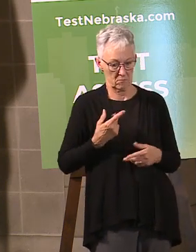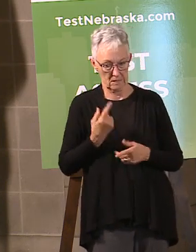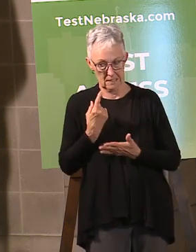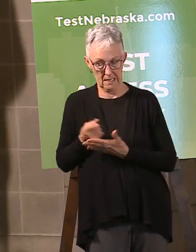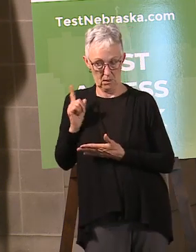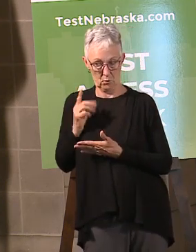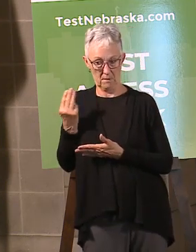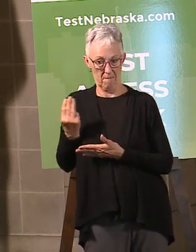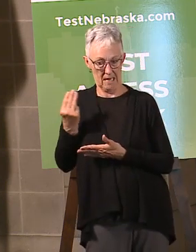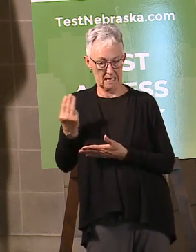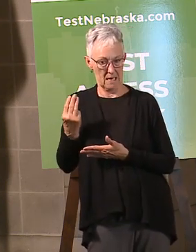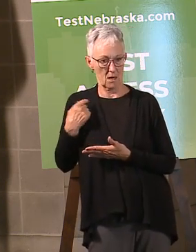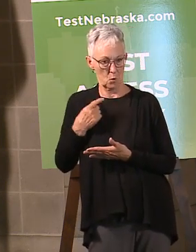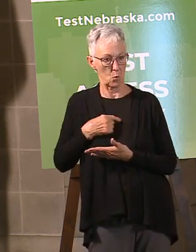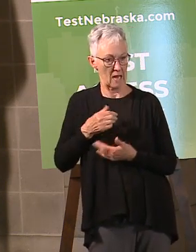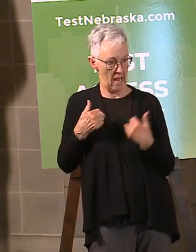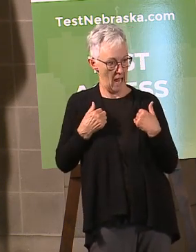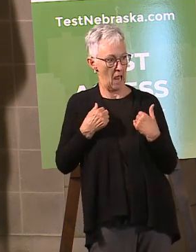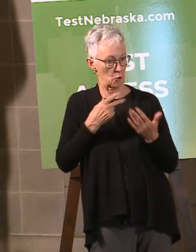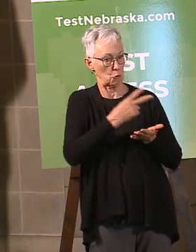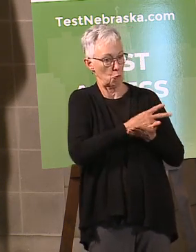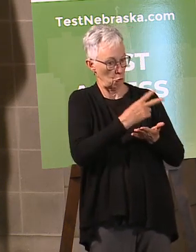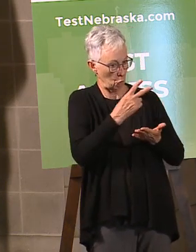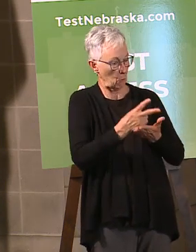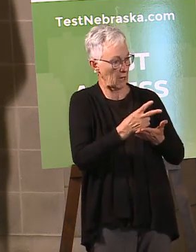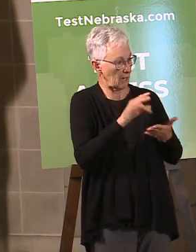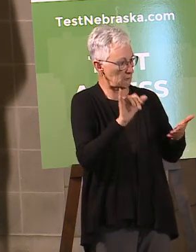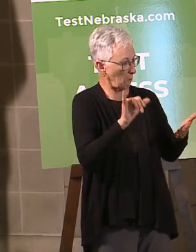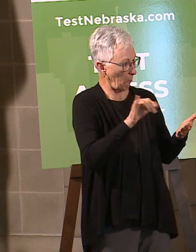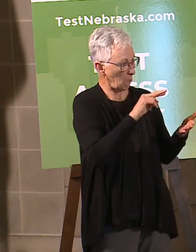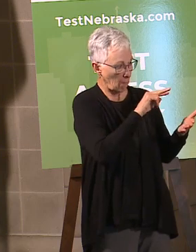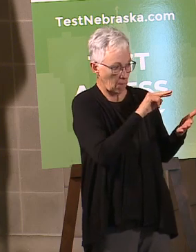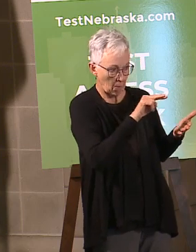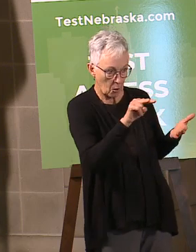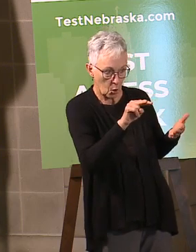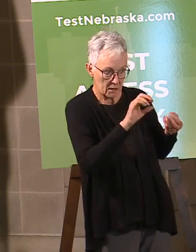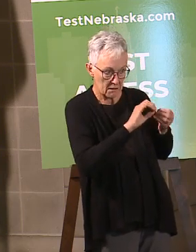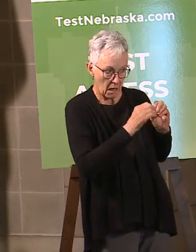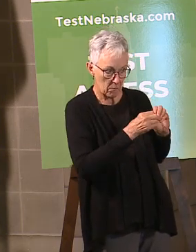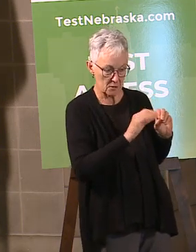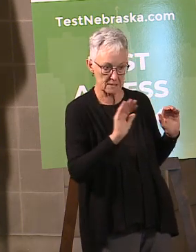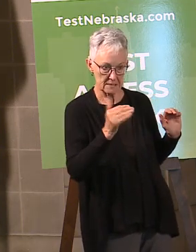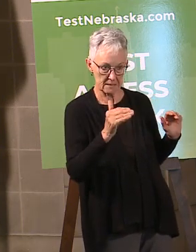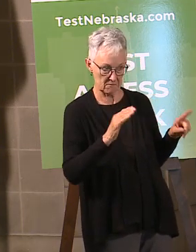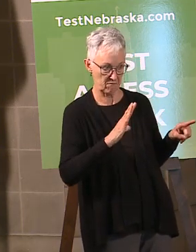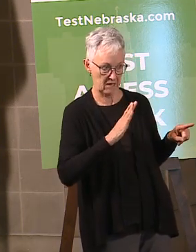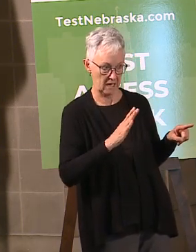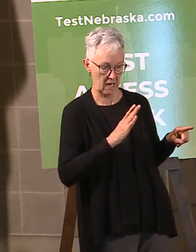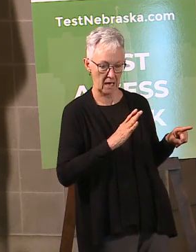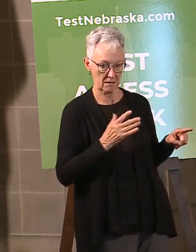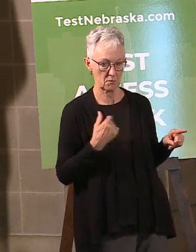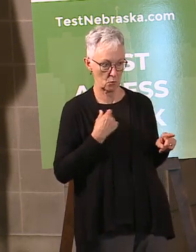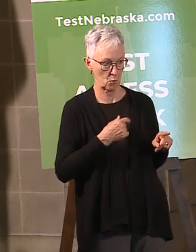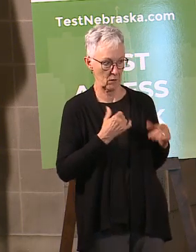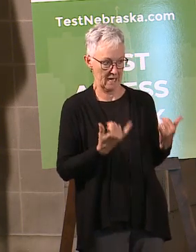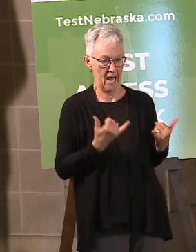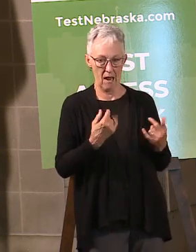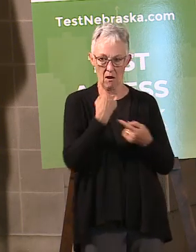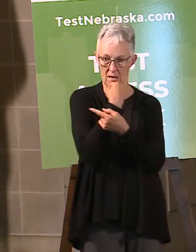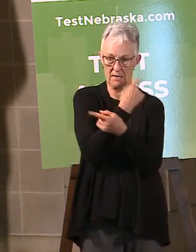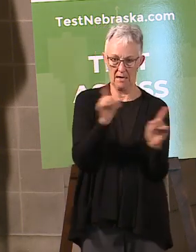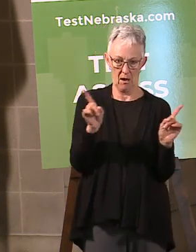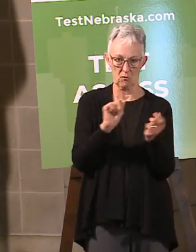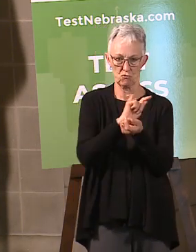believe that we're turning these things around in a fairly quick manner to give people a chance to plan for June 1st. And then the question was, why are these 2